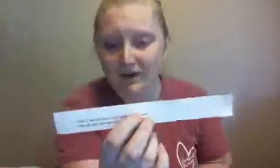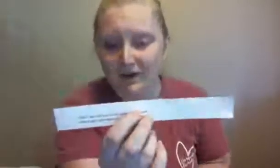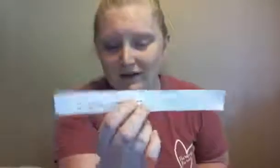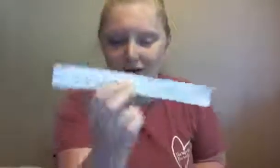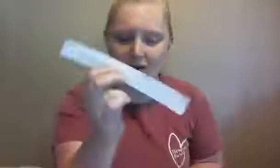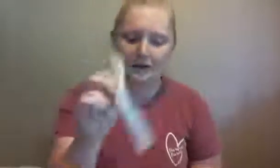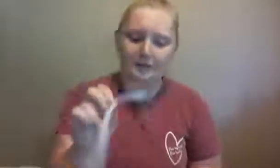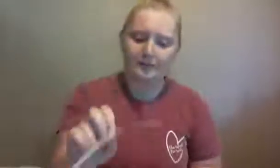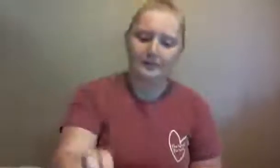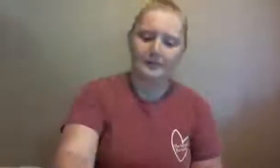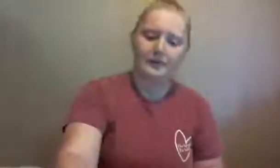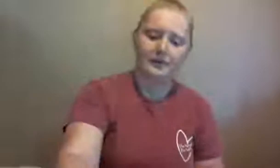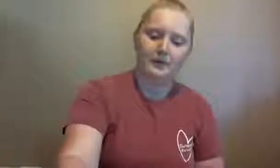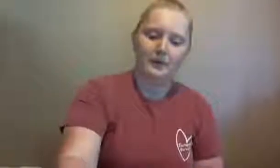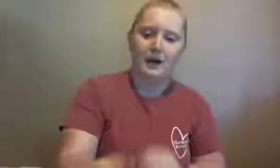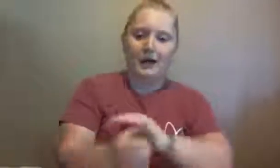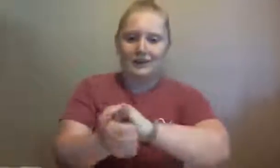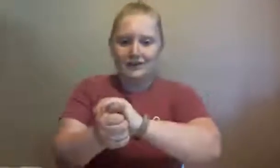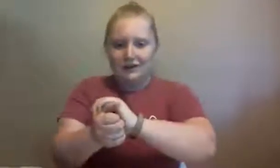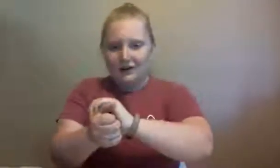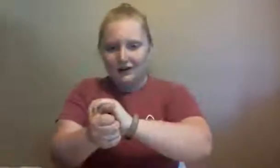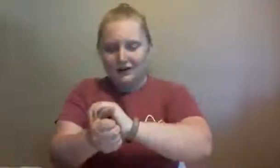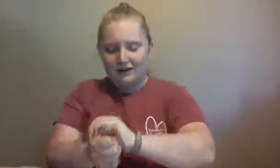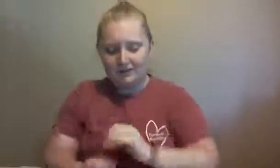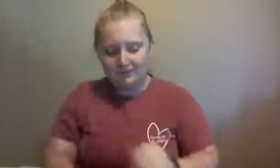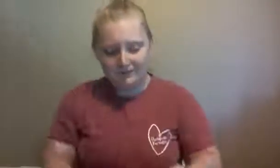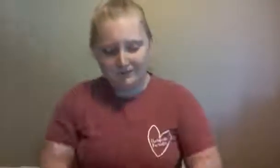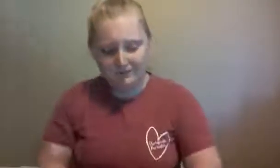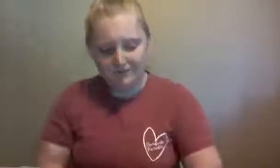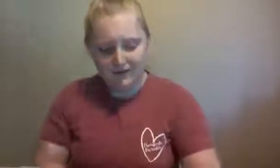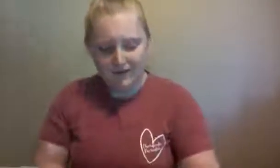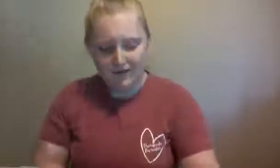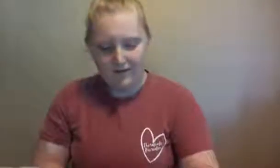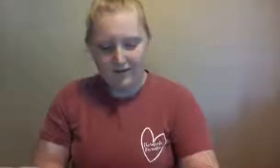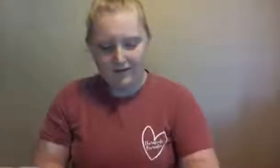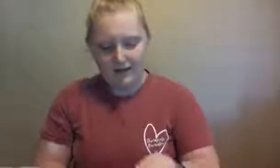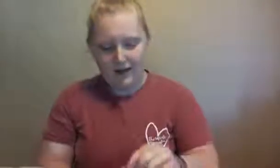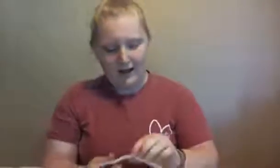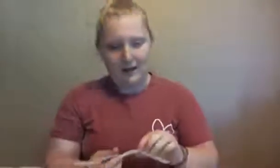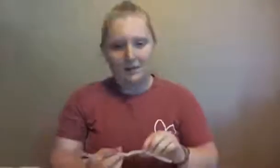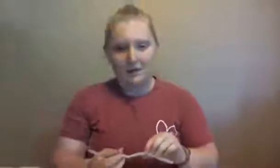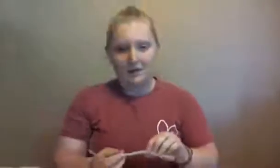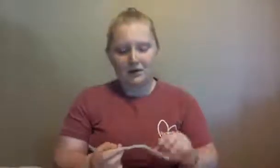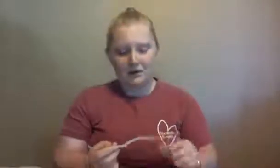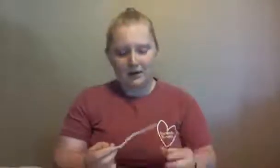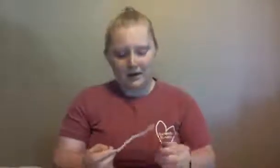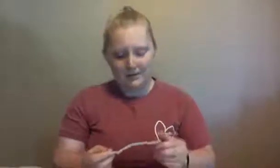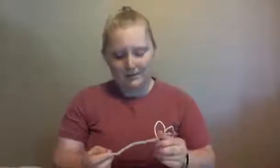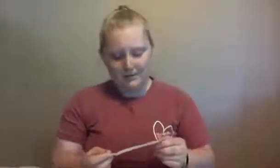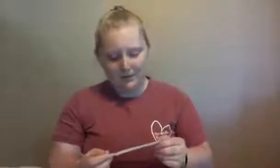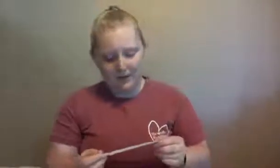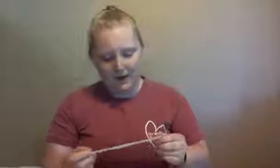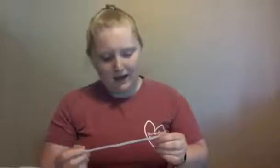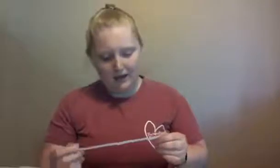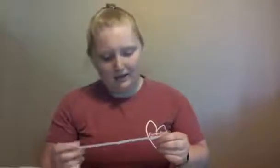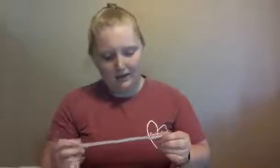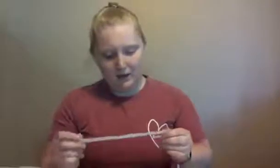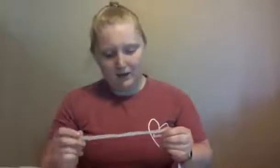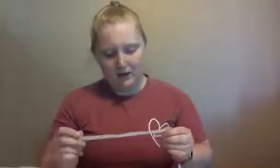a turtle. A turtle. Okay, number 3. I like to blow